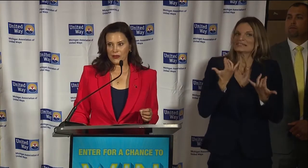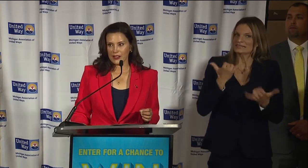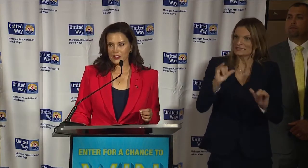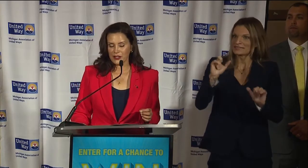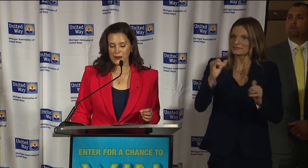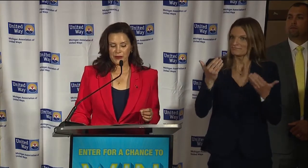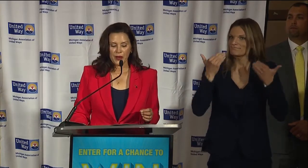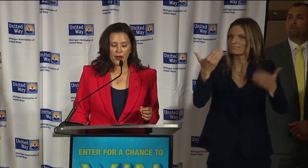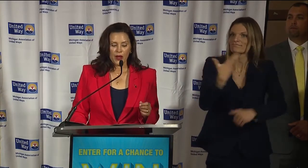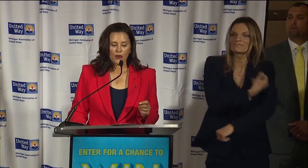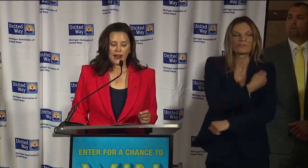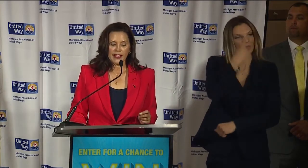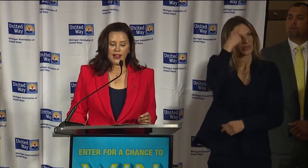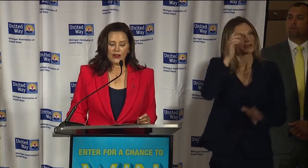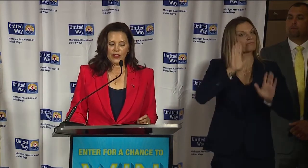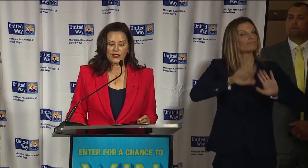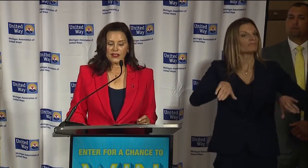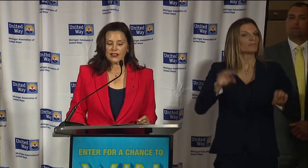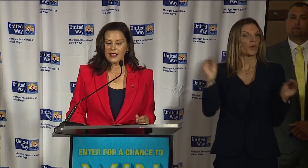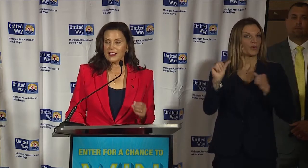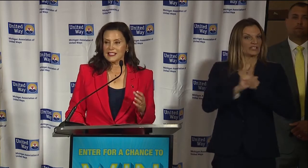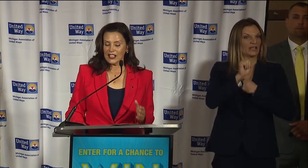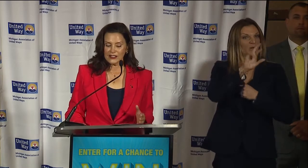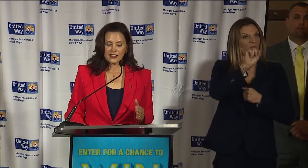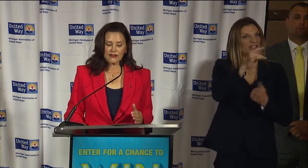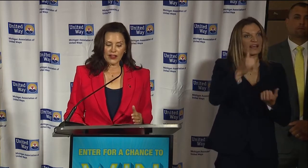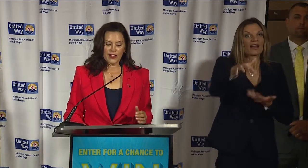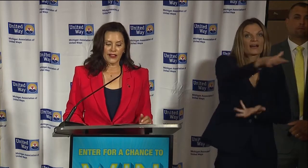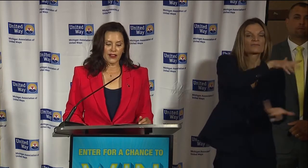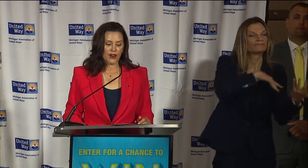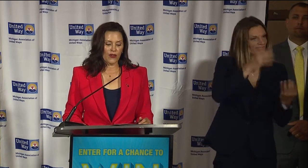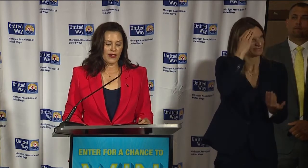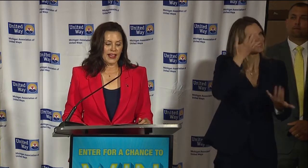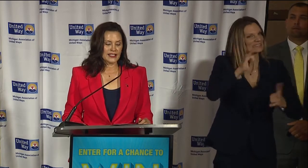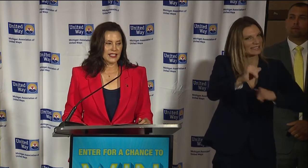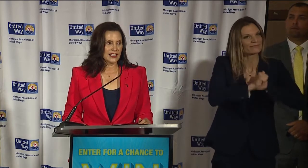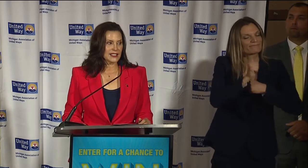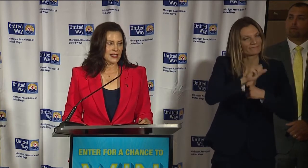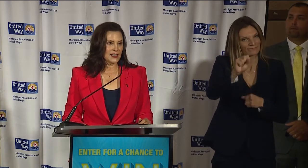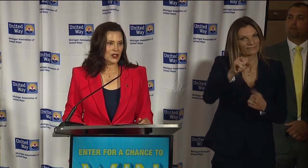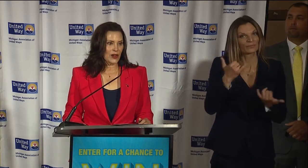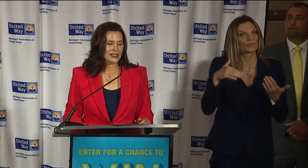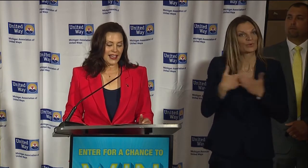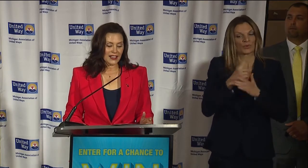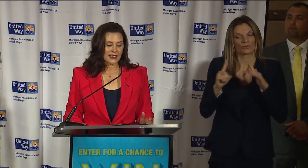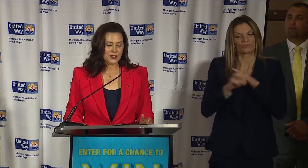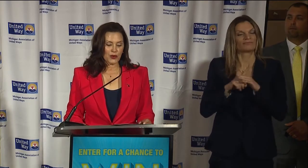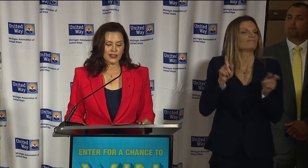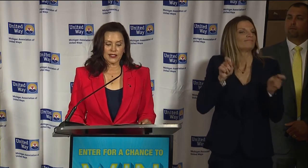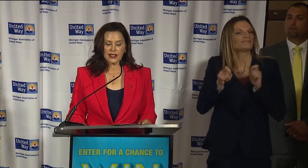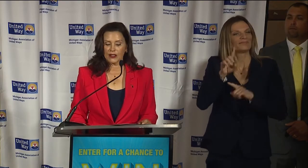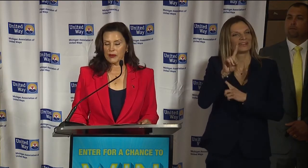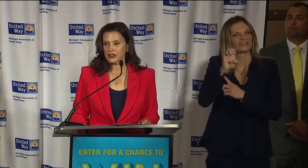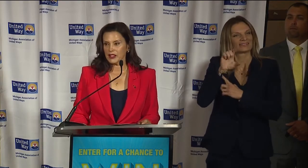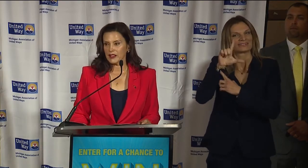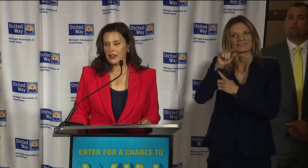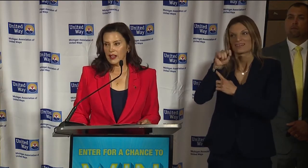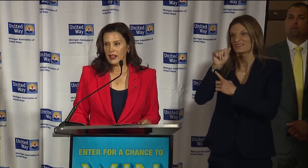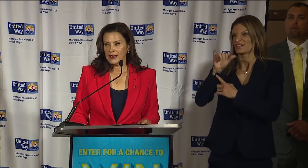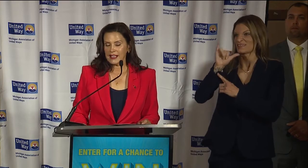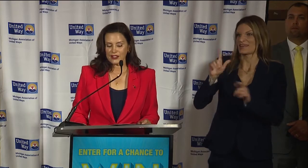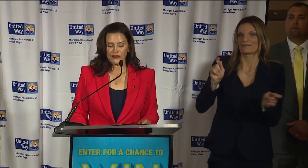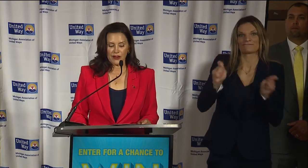very real threat to you. Right now, the Delta variant of COVID-19 is in the U.S. and is present here in